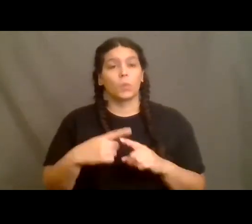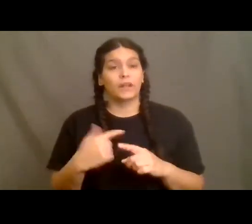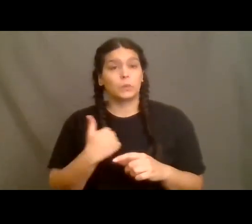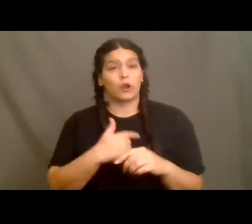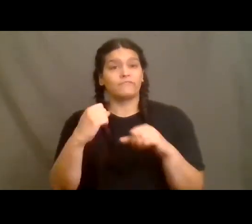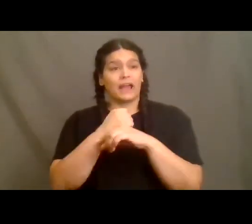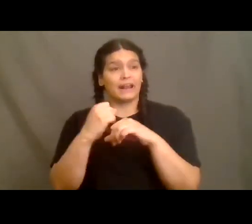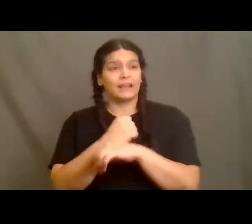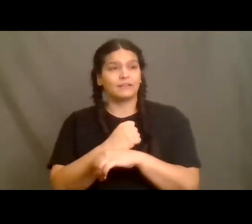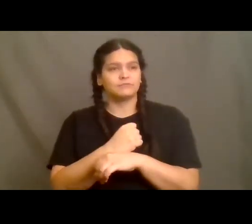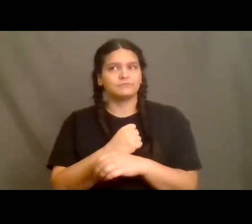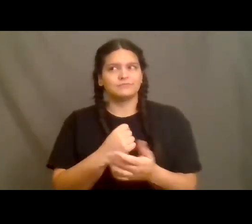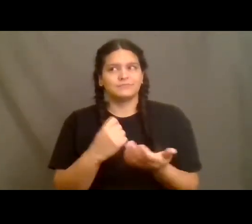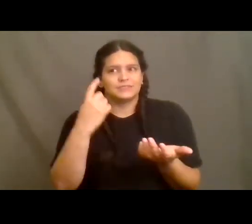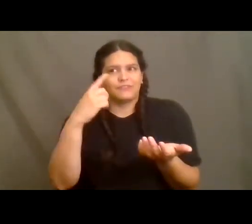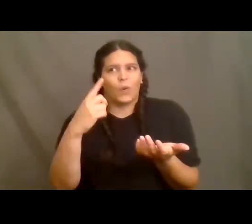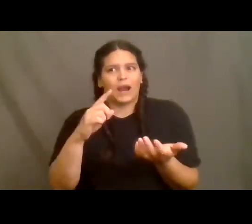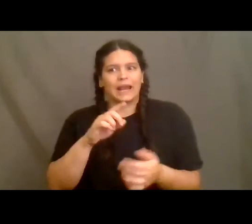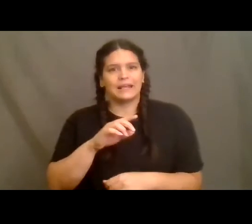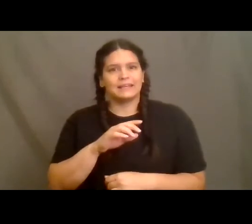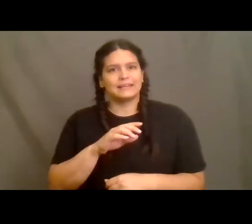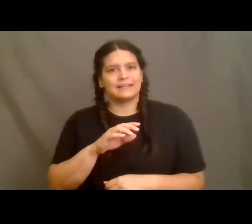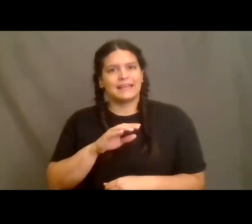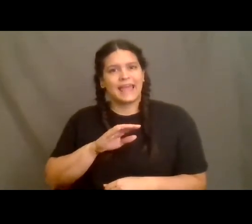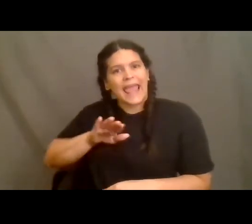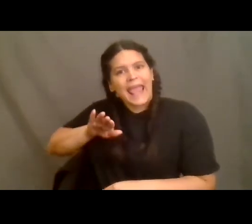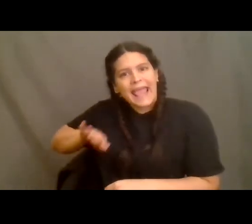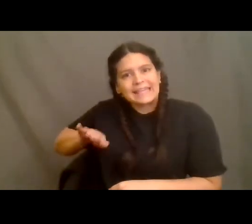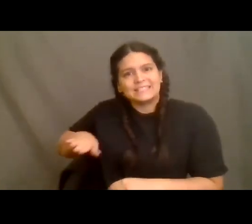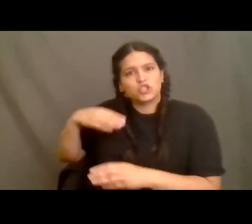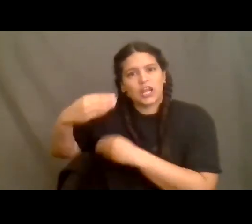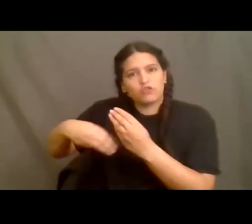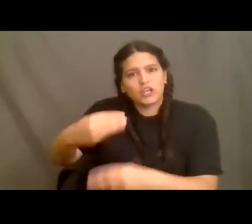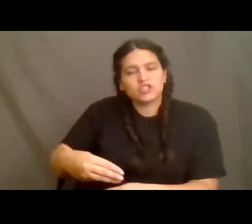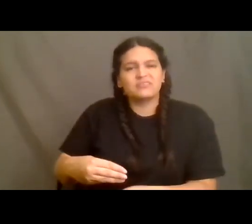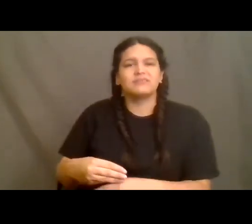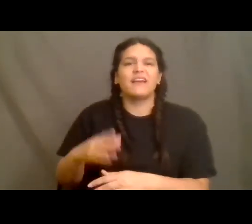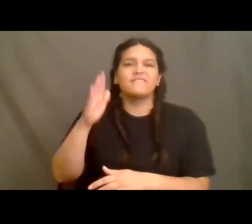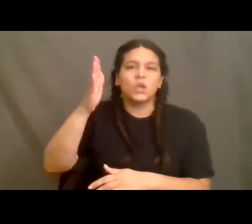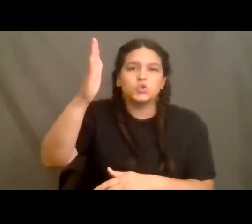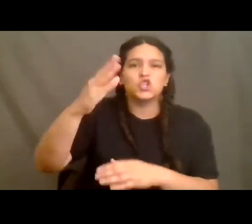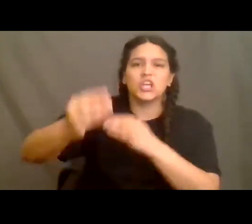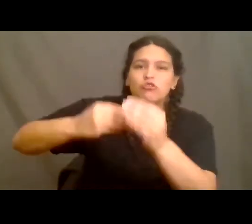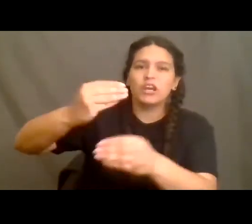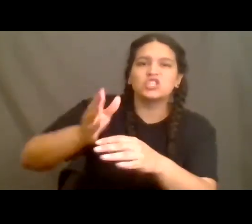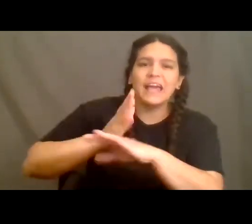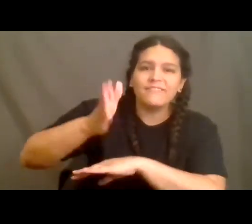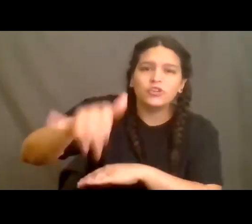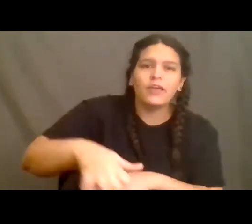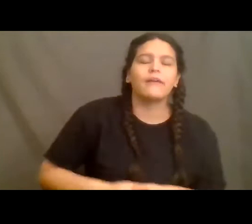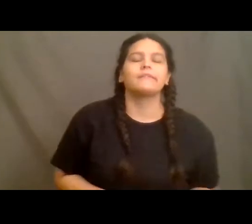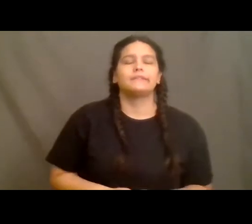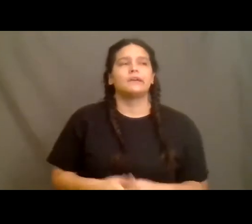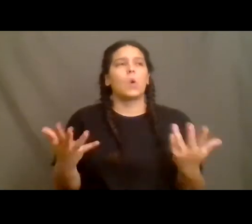fighting for his generation and the generations to come. And we're fighting for what we